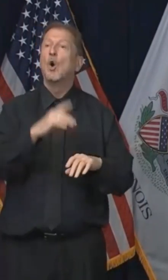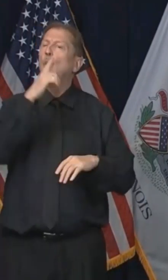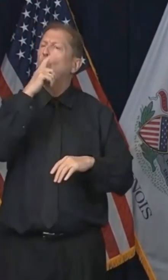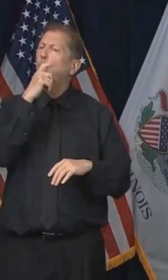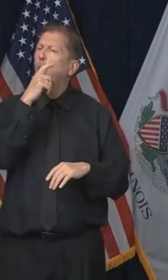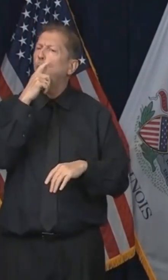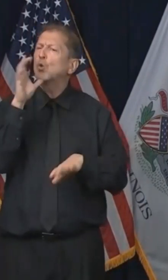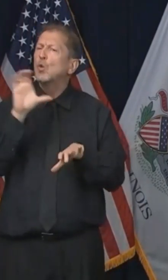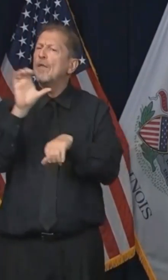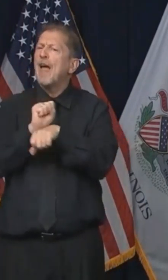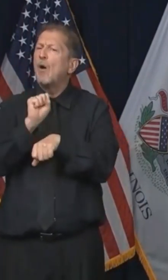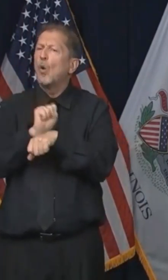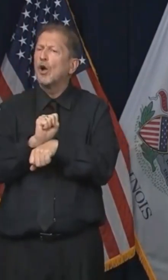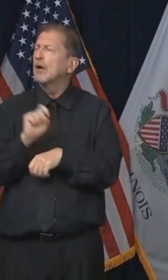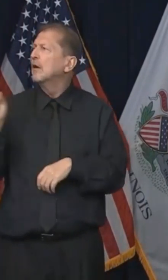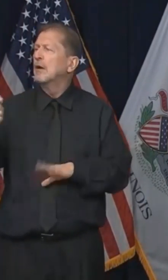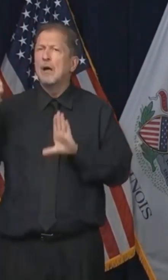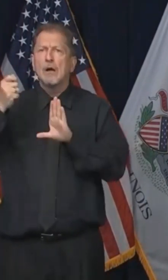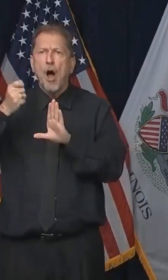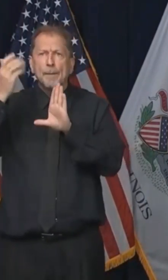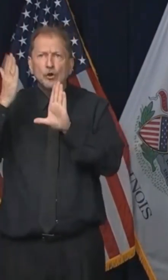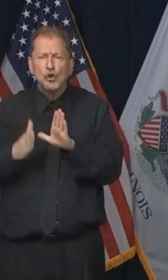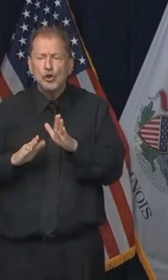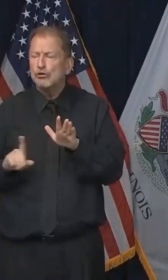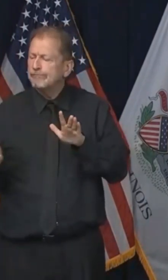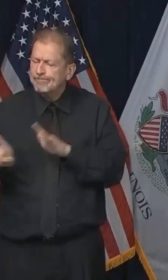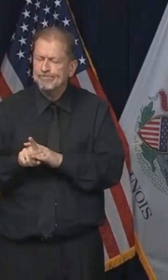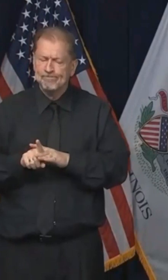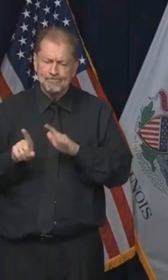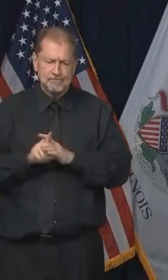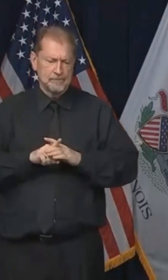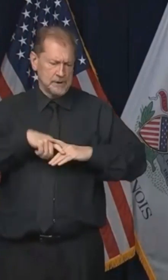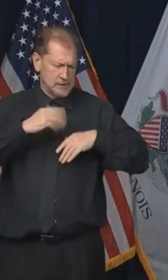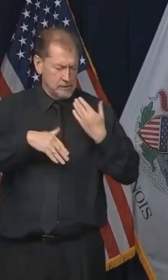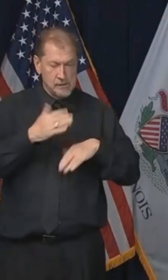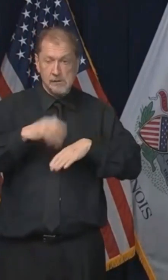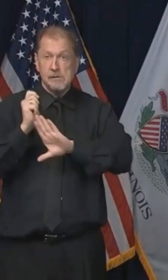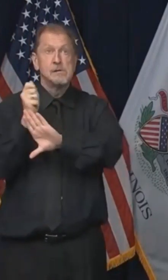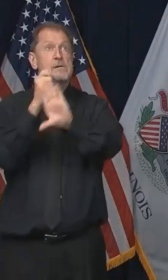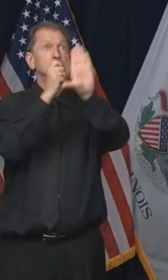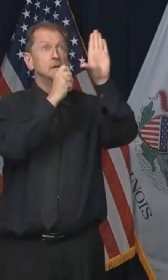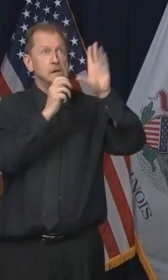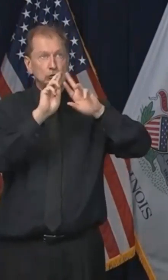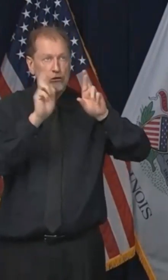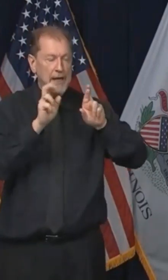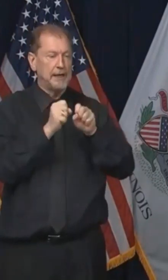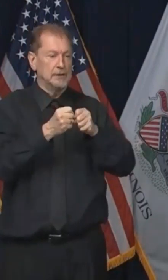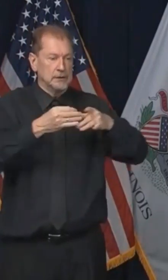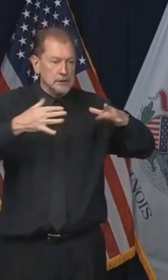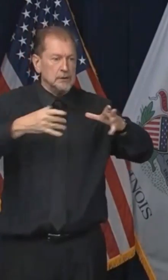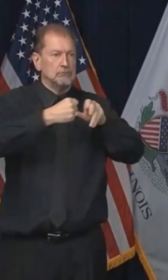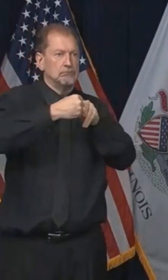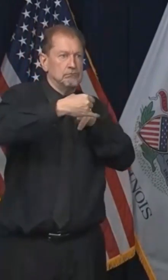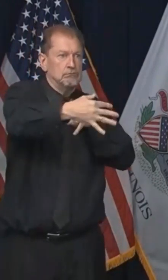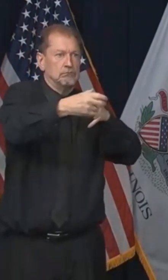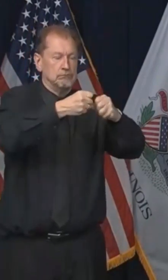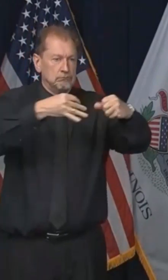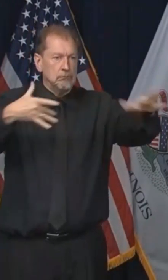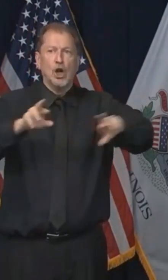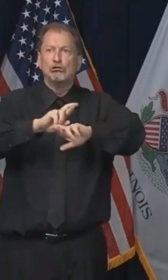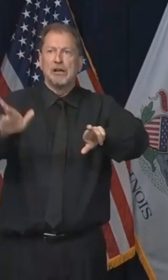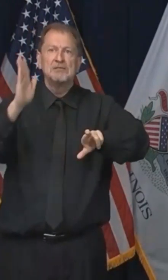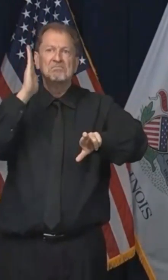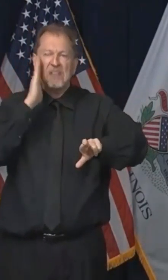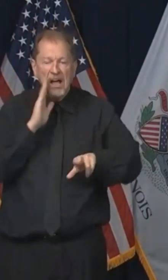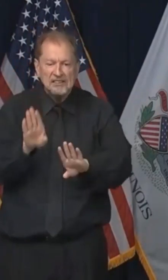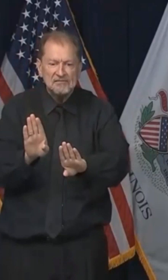Americans. These are carpenters who are showing up, and they're building out this amazing